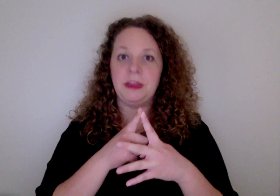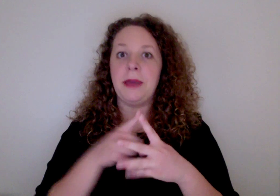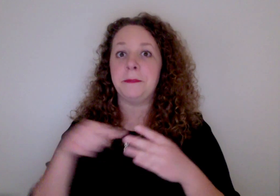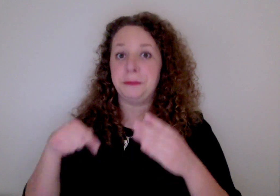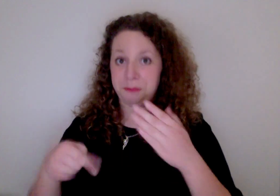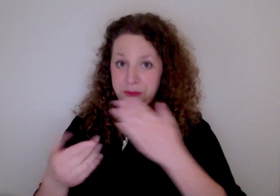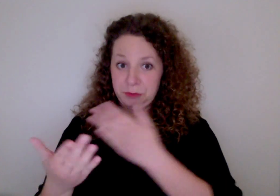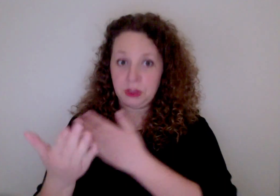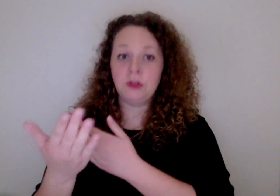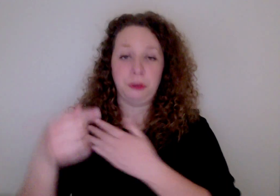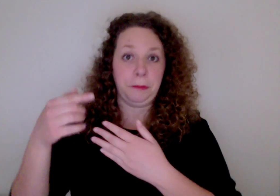okay.